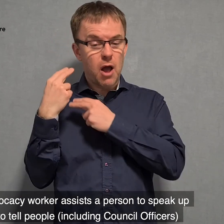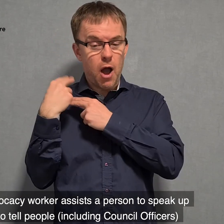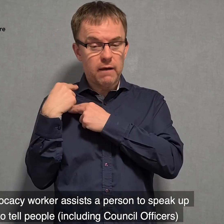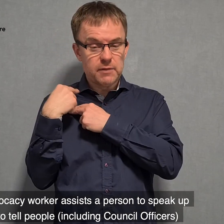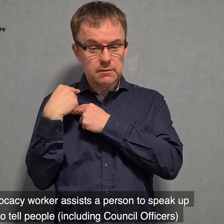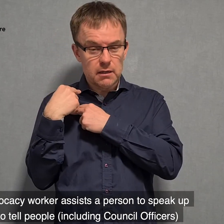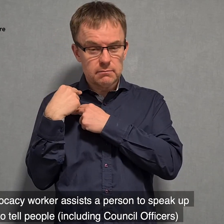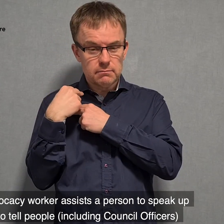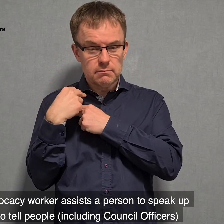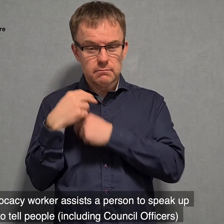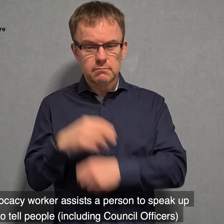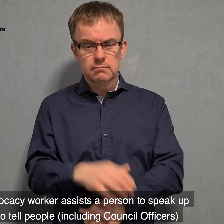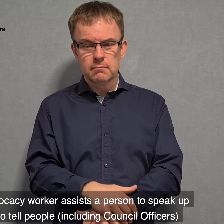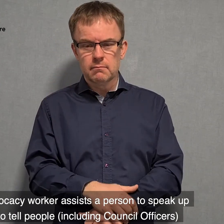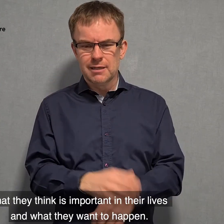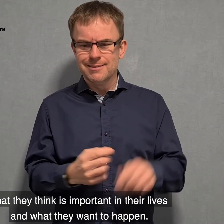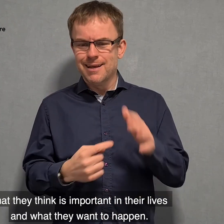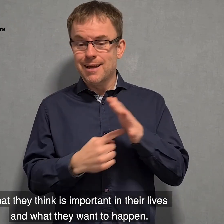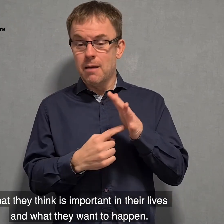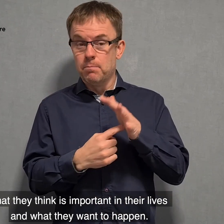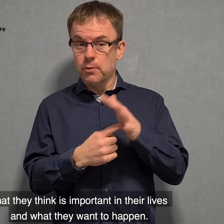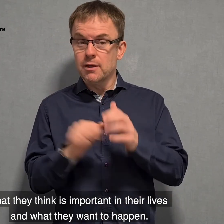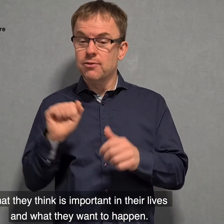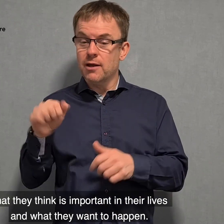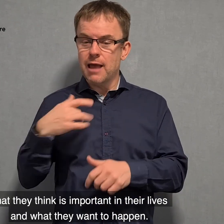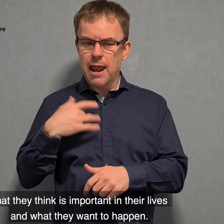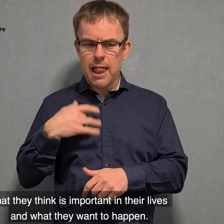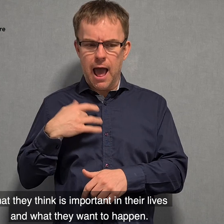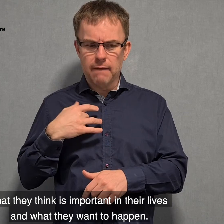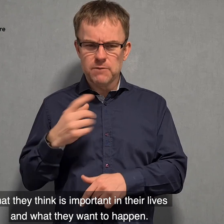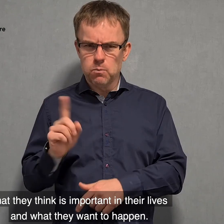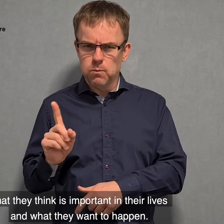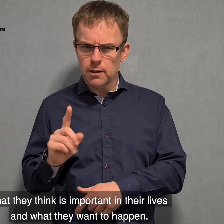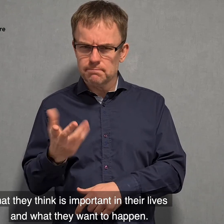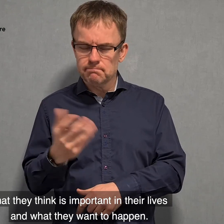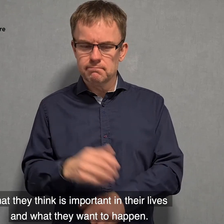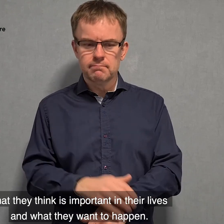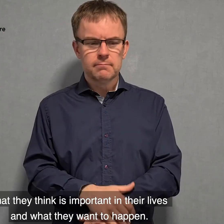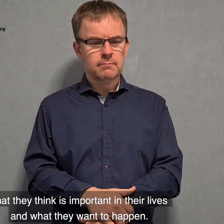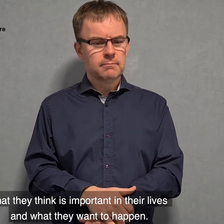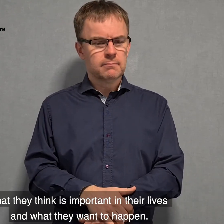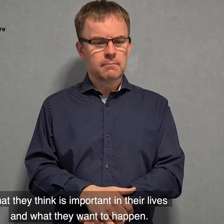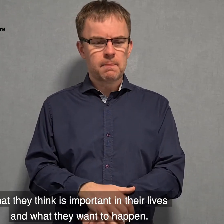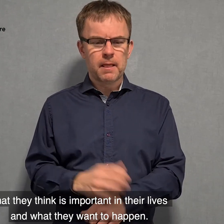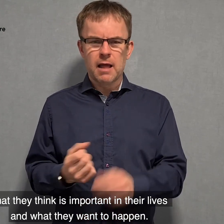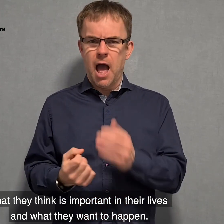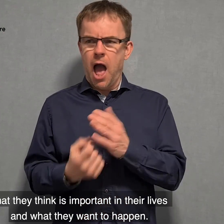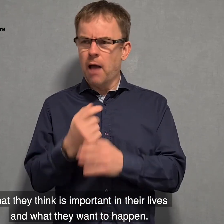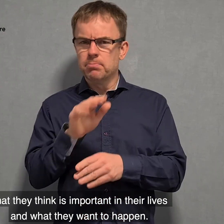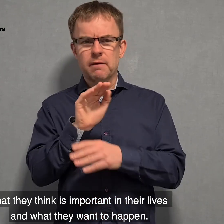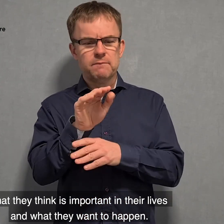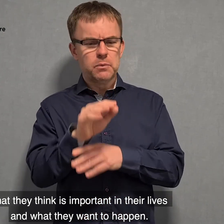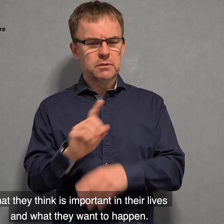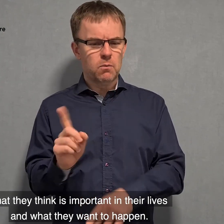council officers, what they think is important in their lives and what they want to